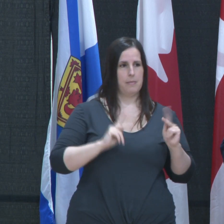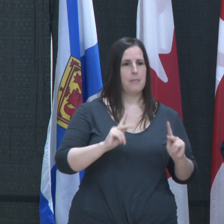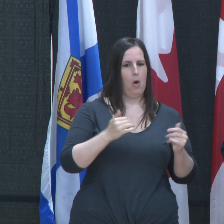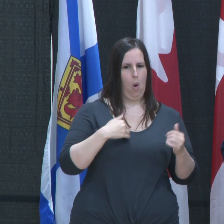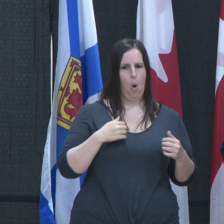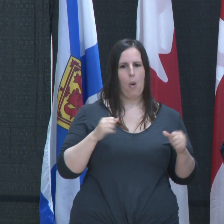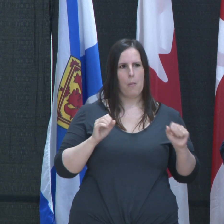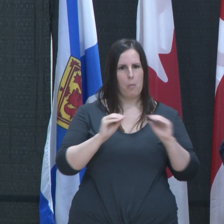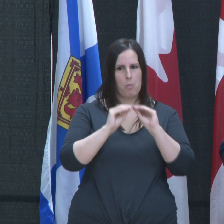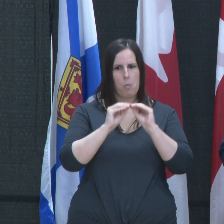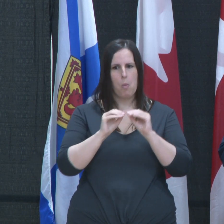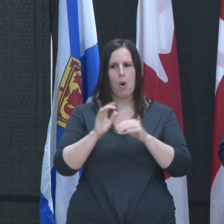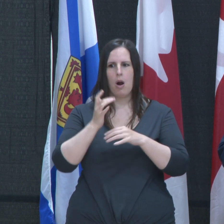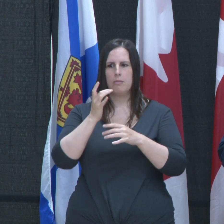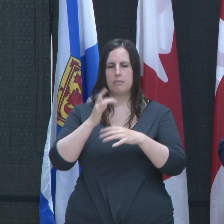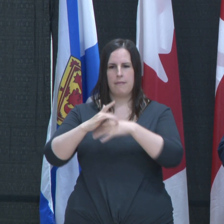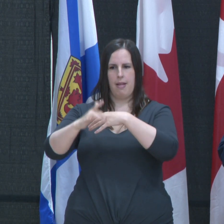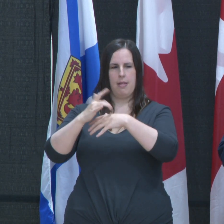it's also